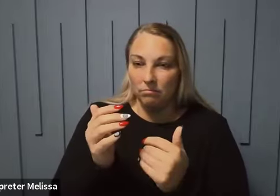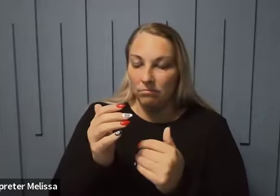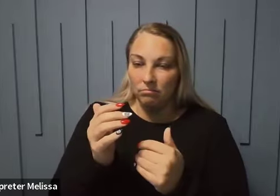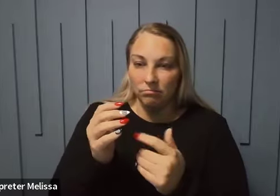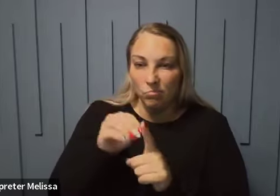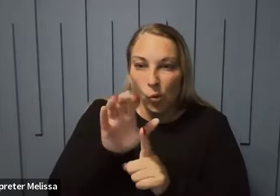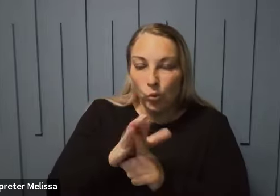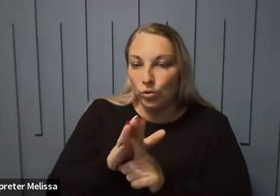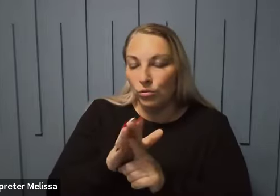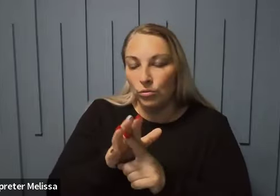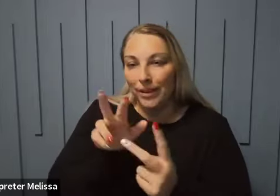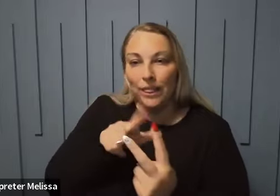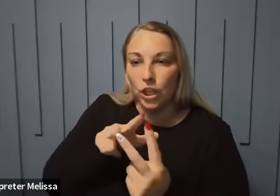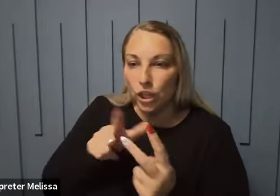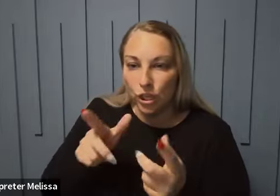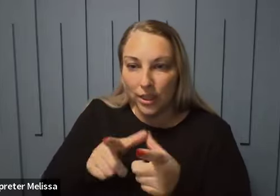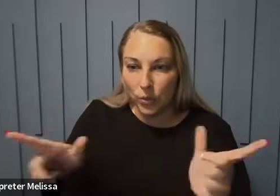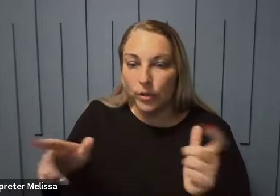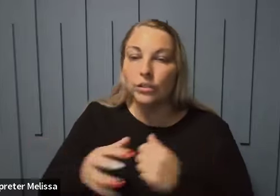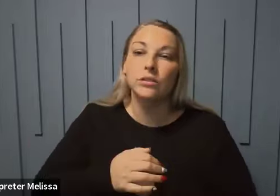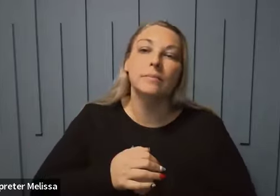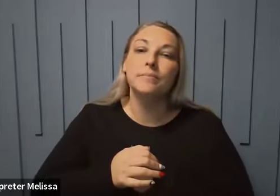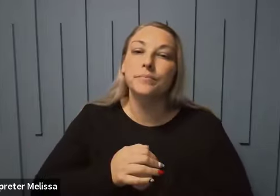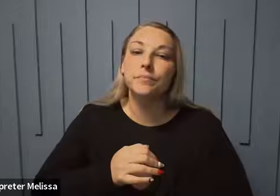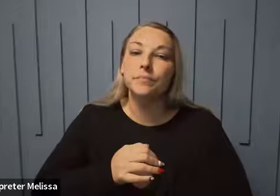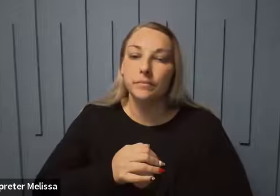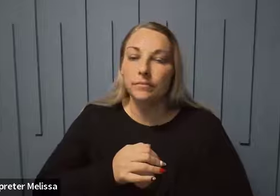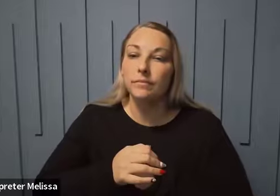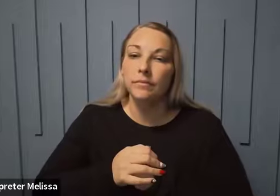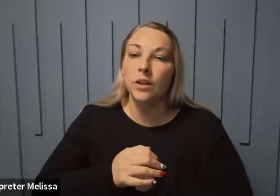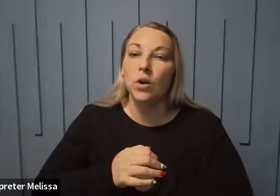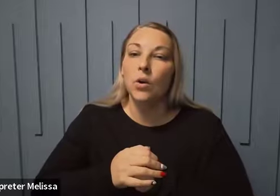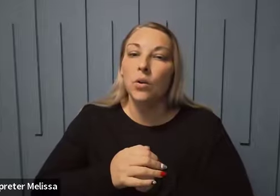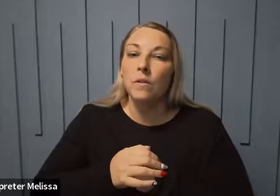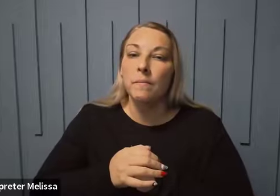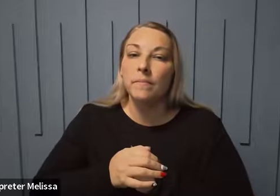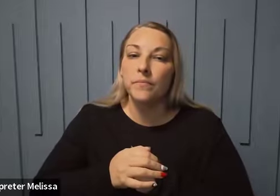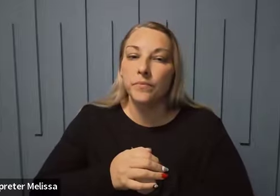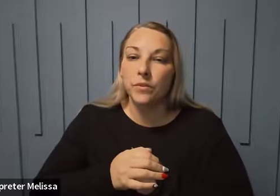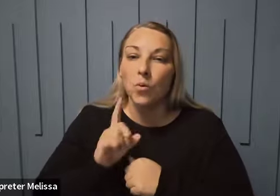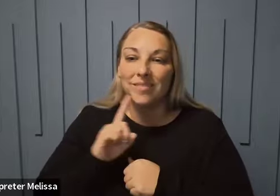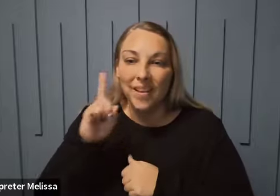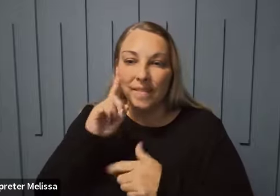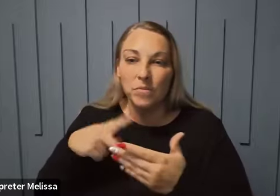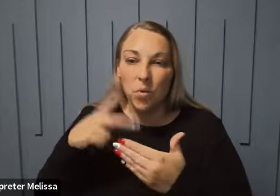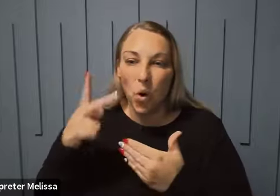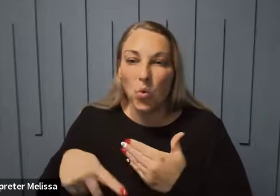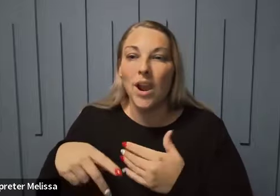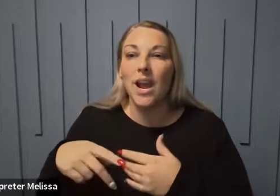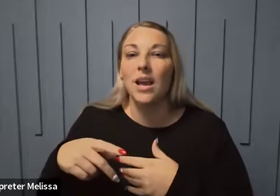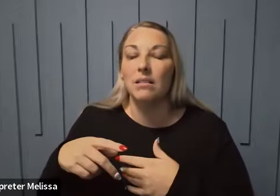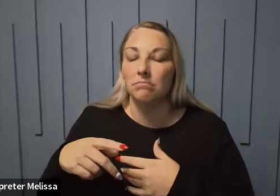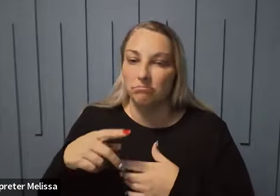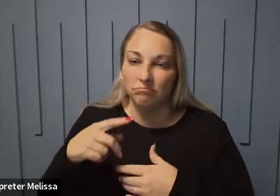to either language. So within deaf programs, for sure, we see a lot of diversity among our student